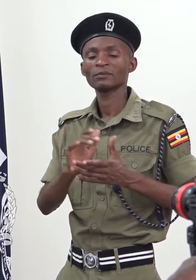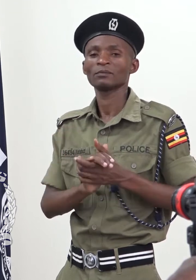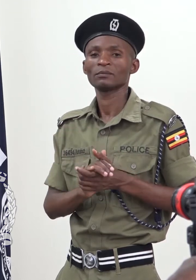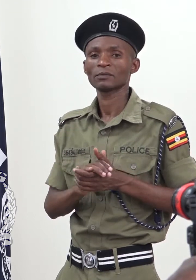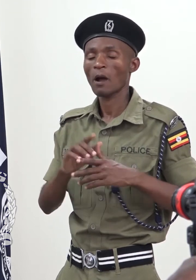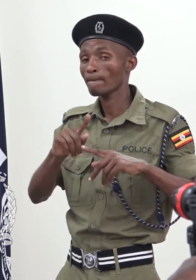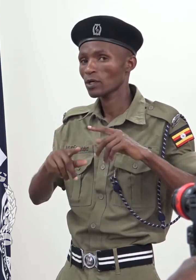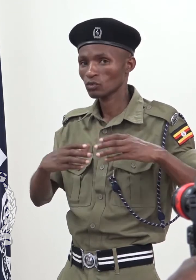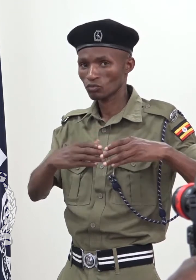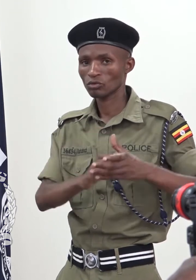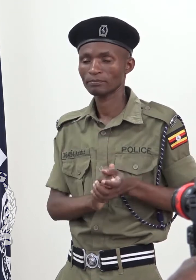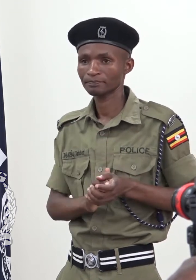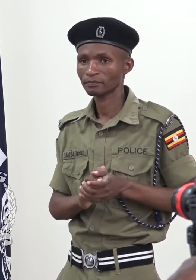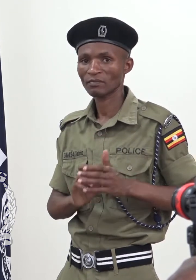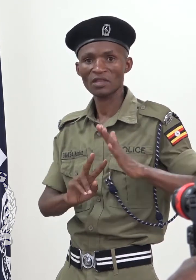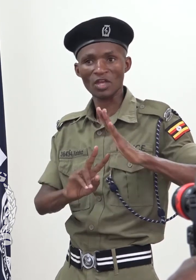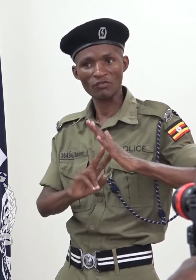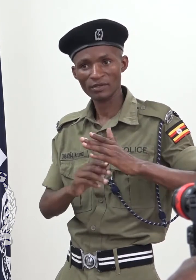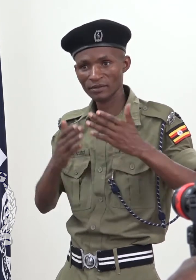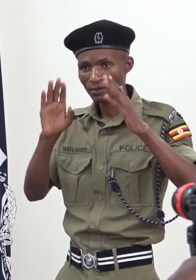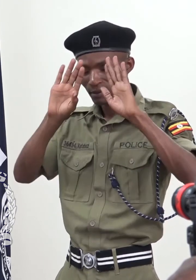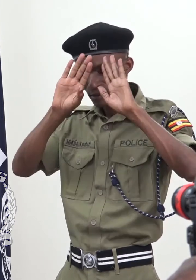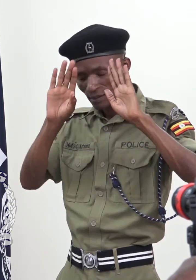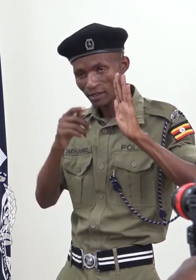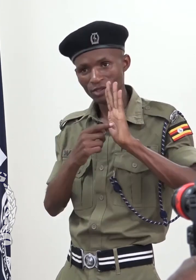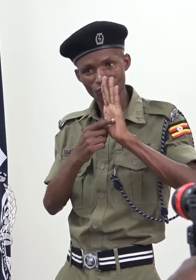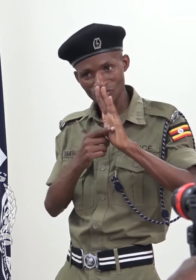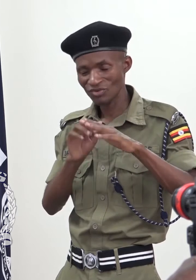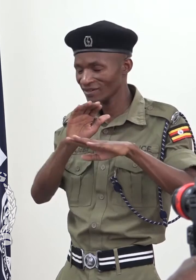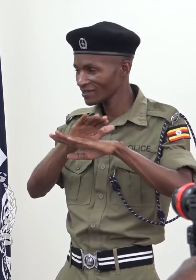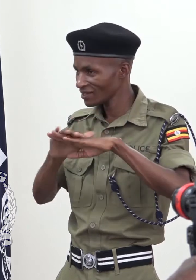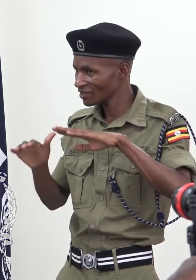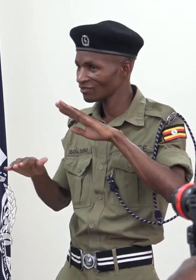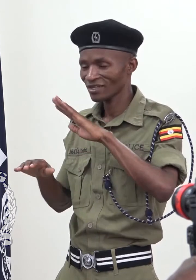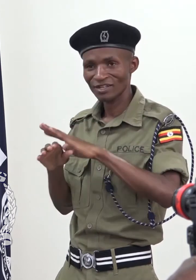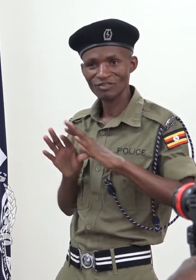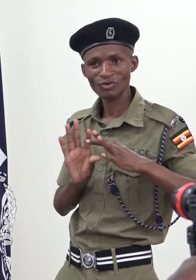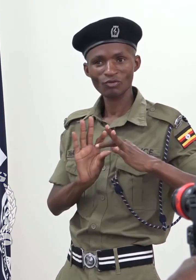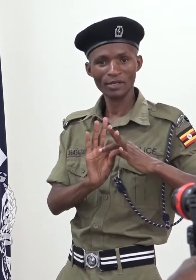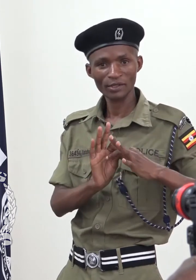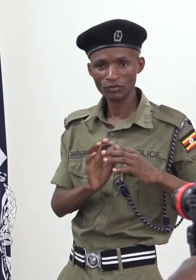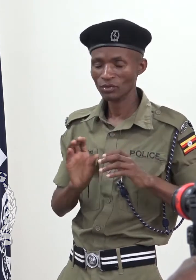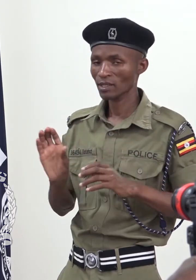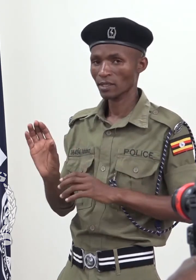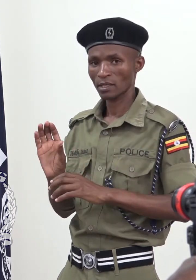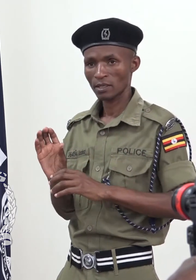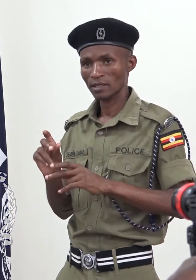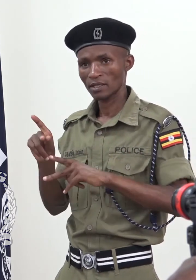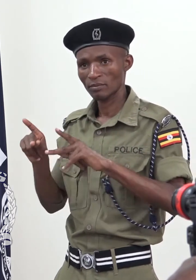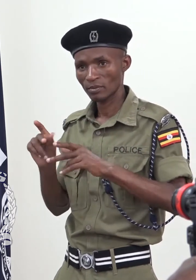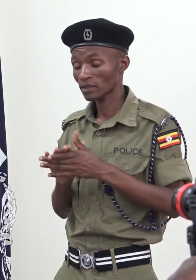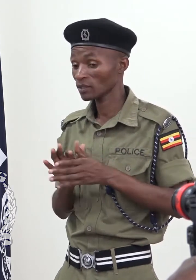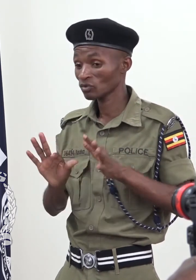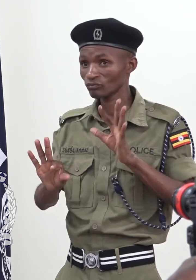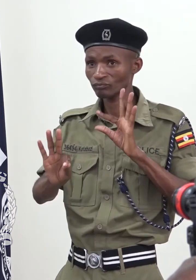The victim clearly reveals that he had zero connection with the strangers, and they completely chose him